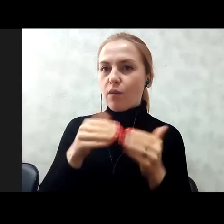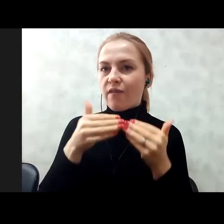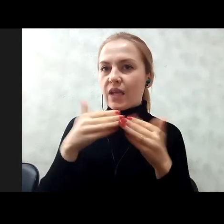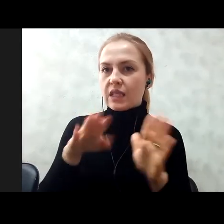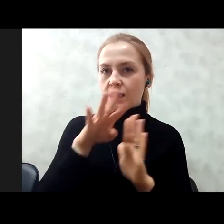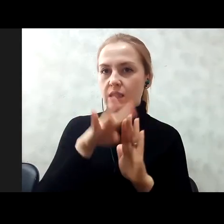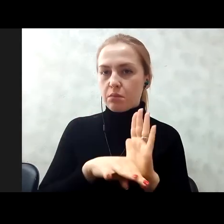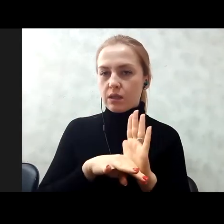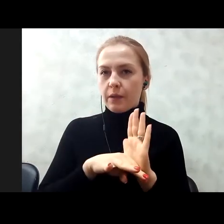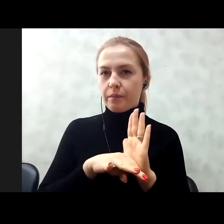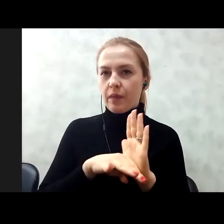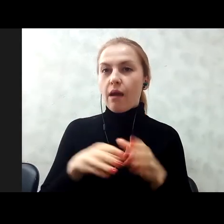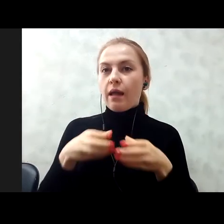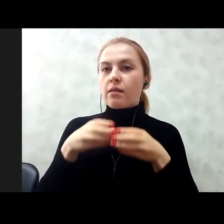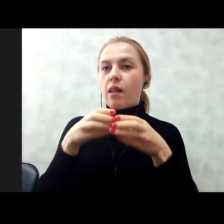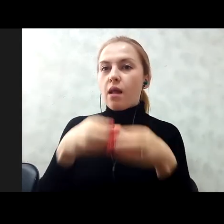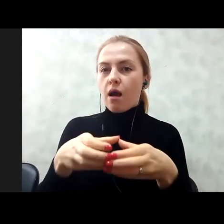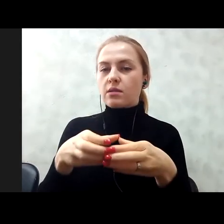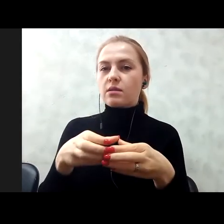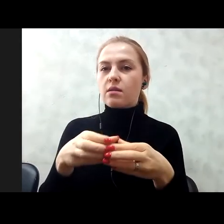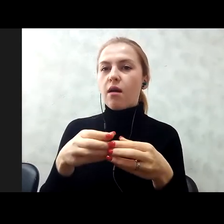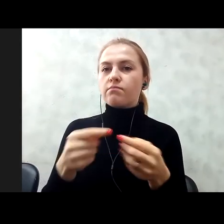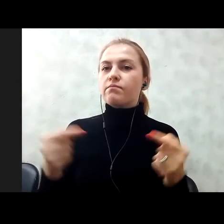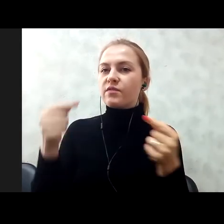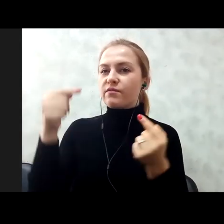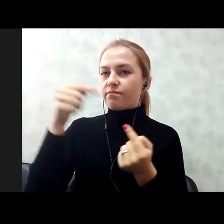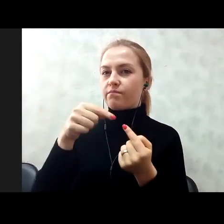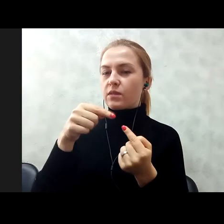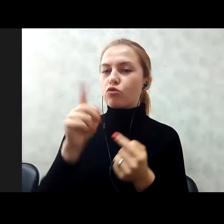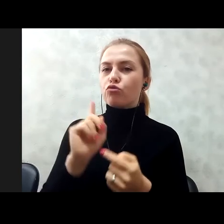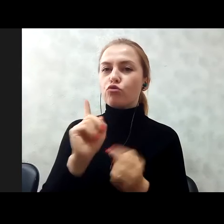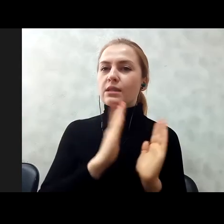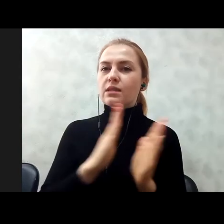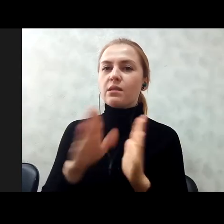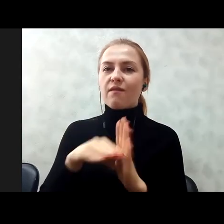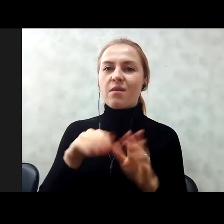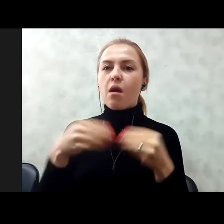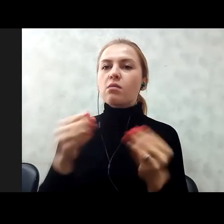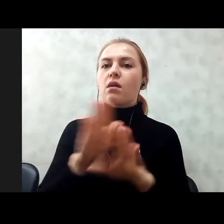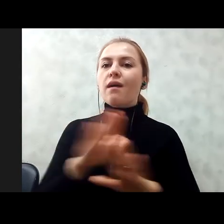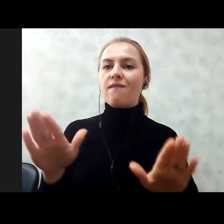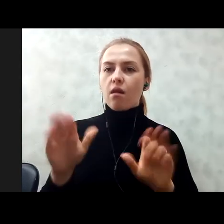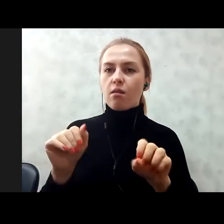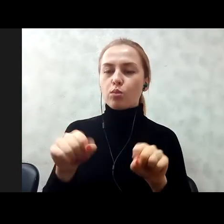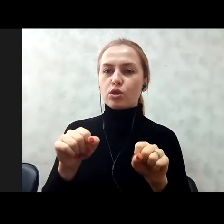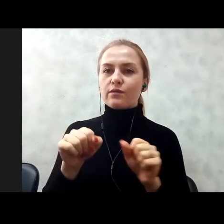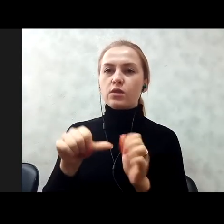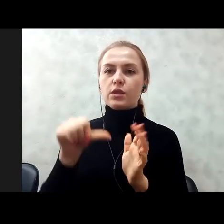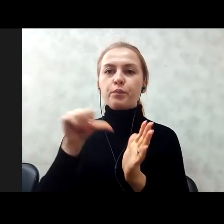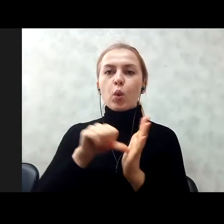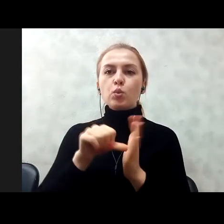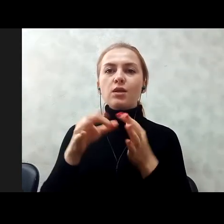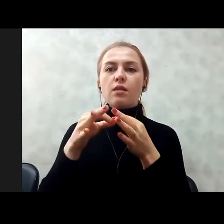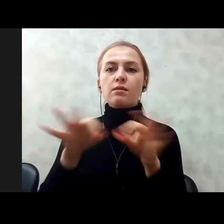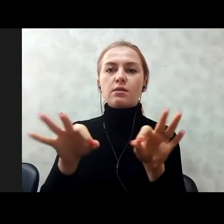that the electoral system put independent candidates at a disadvantage and put them in a disadvantageous position. It doesn't